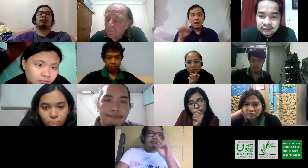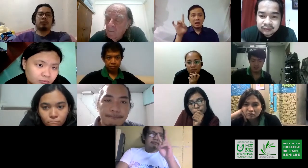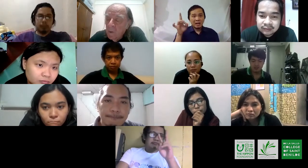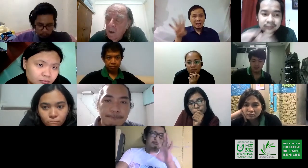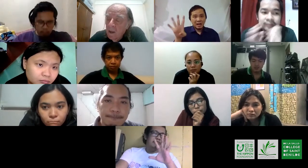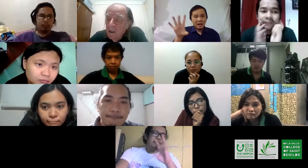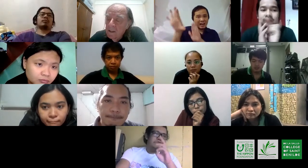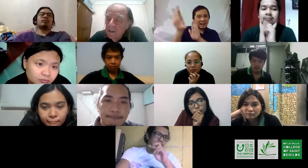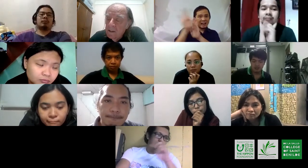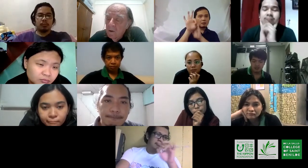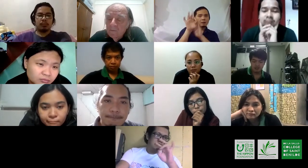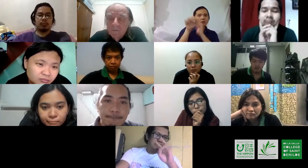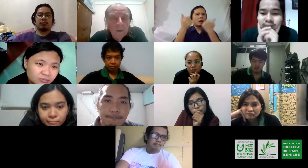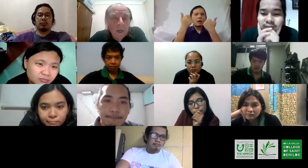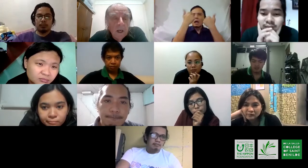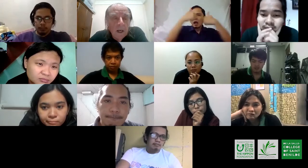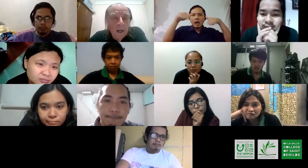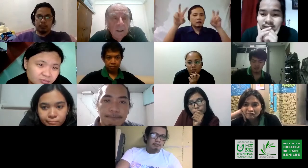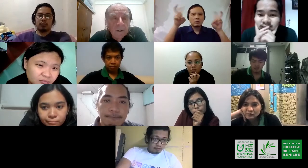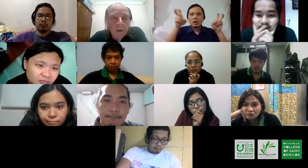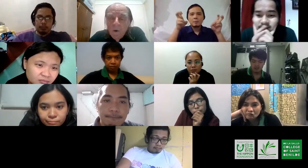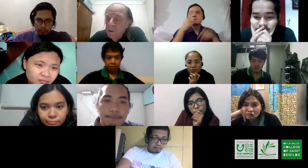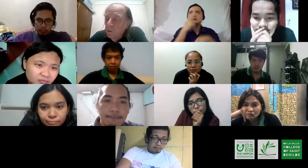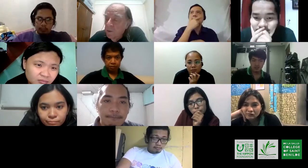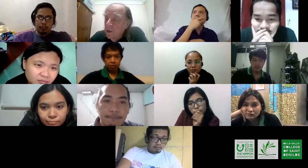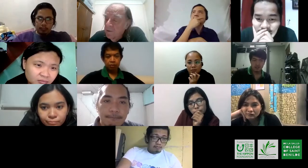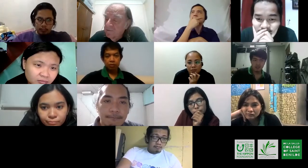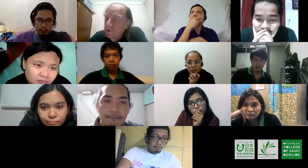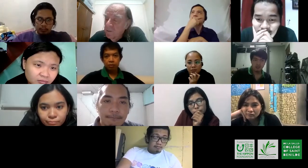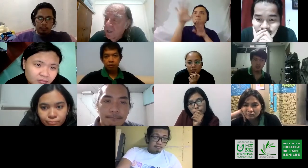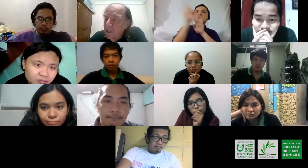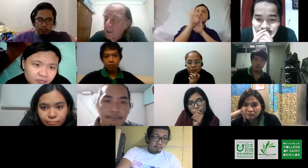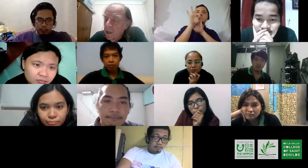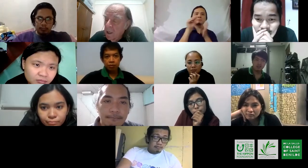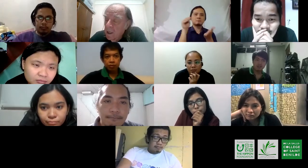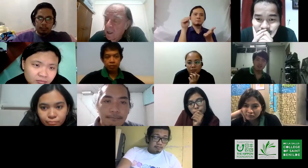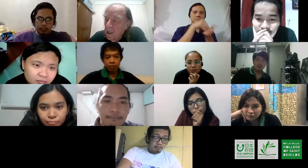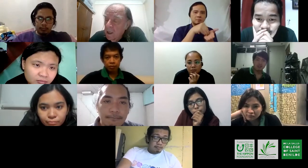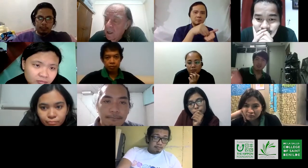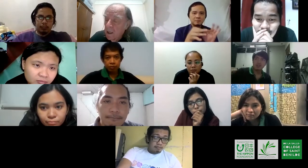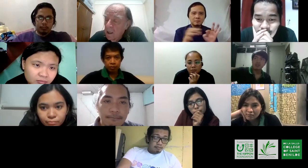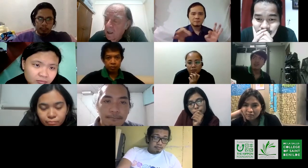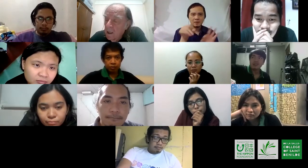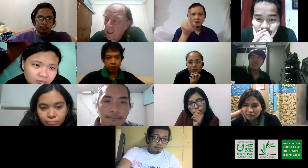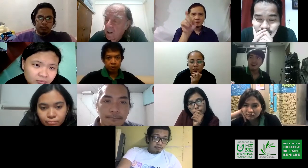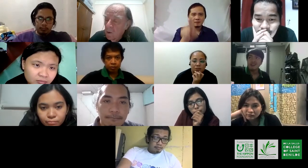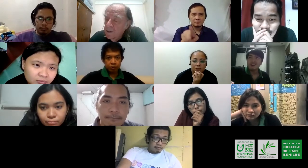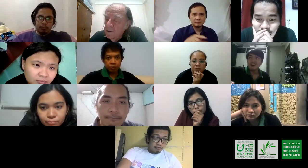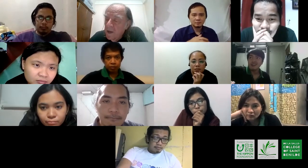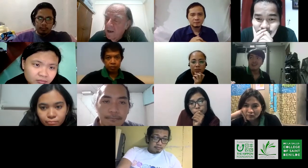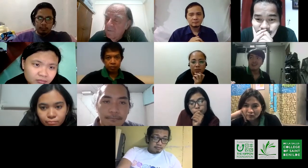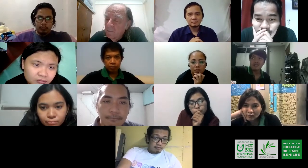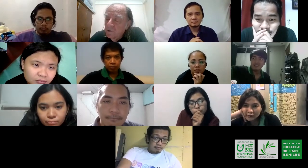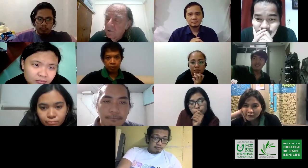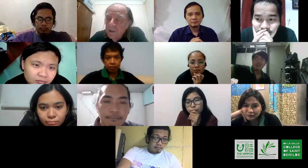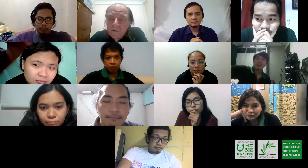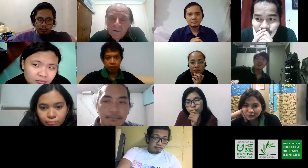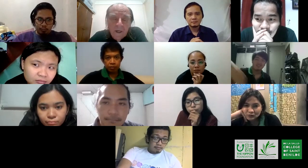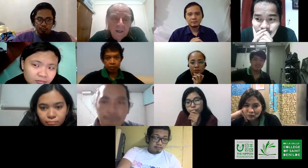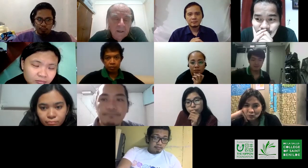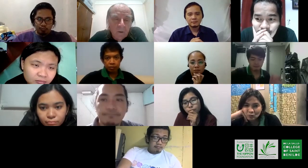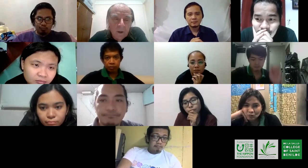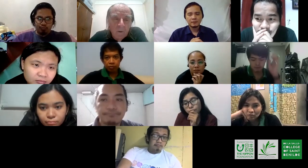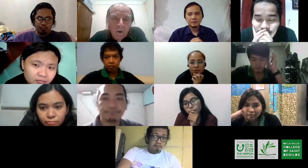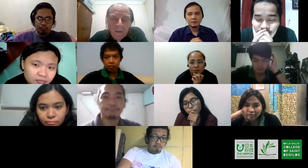here. So do you want to read off to me what you have, what you need